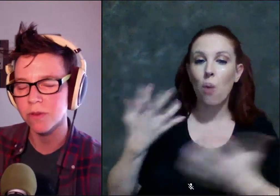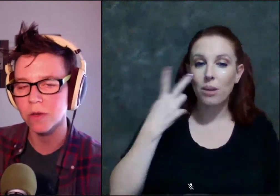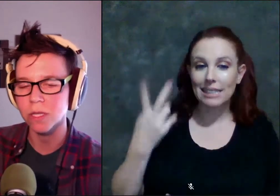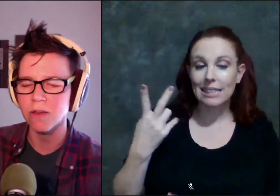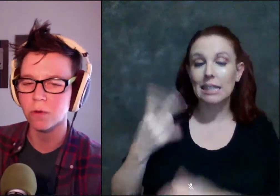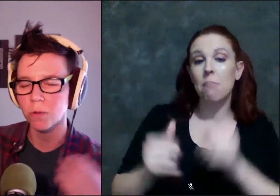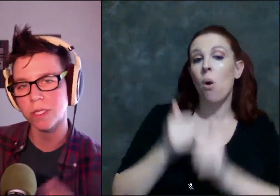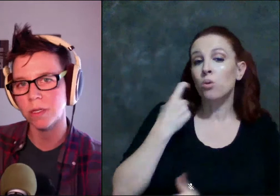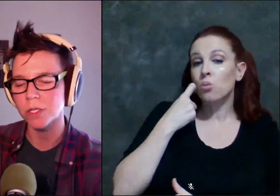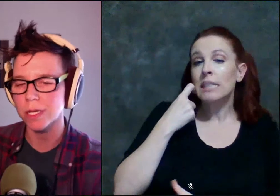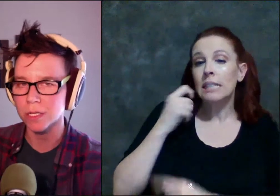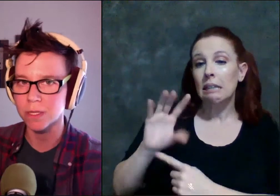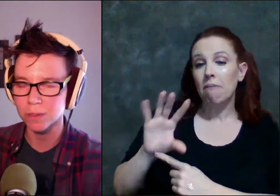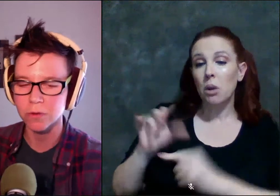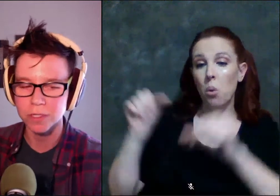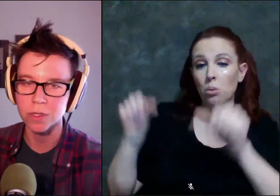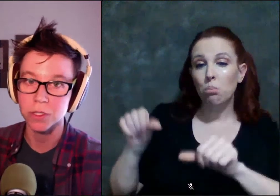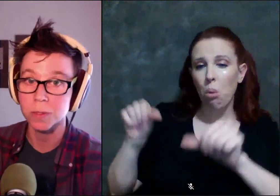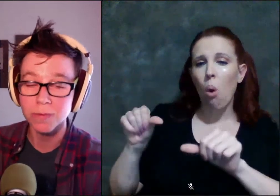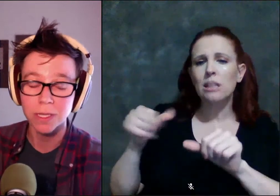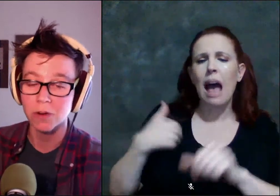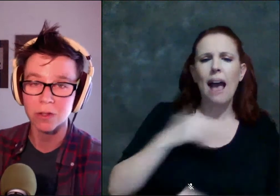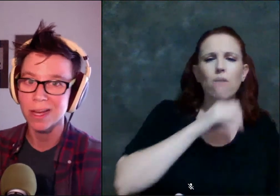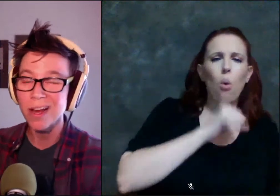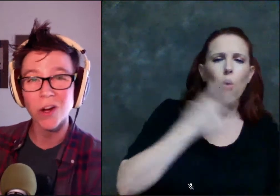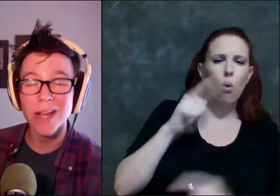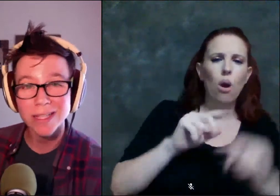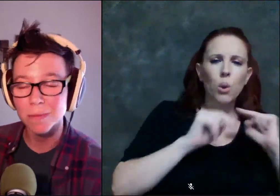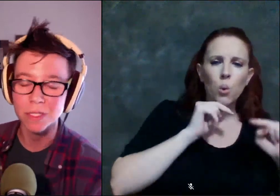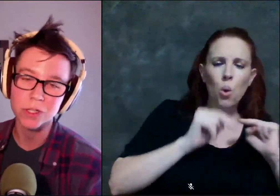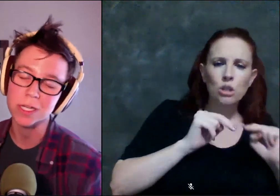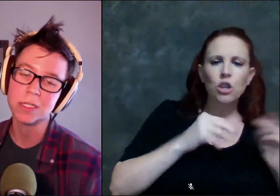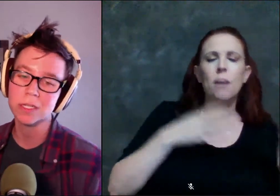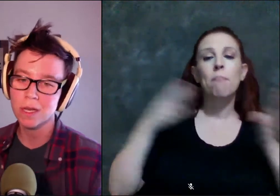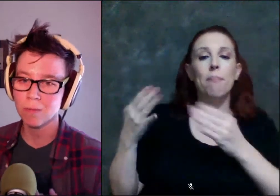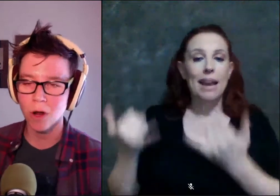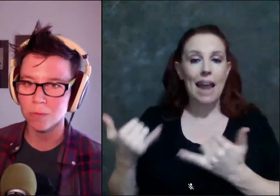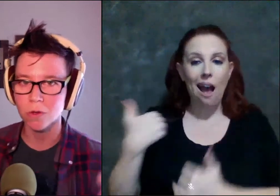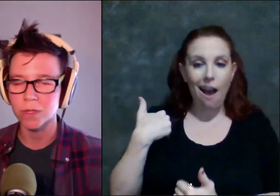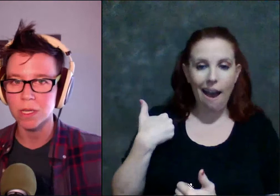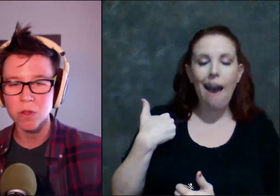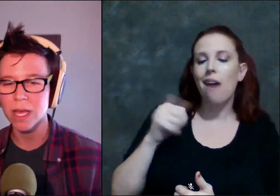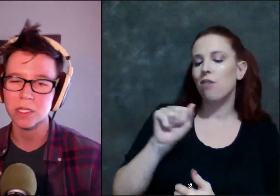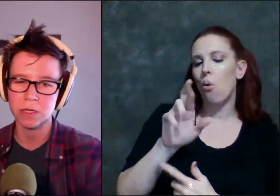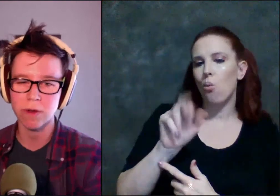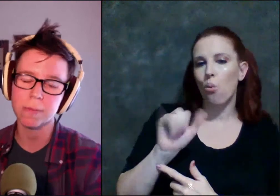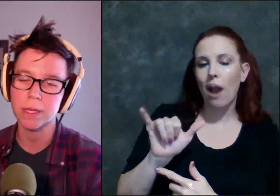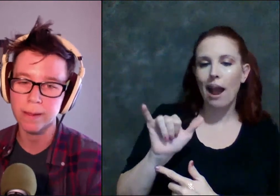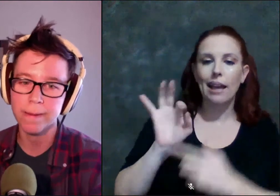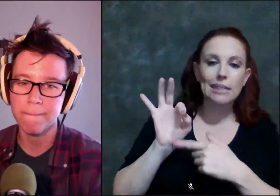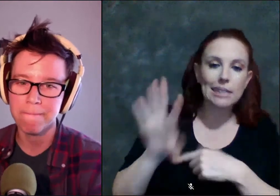most recent videos. I have older ones on negotiation, but some of the recent ones are specifically around array tips and tricks, problem solving,